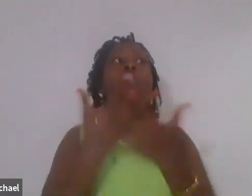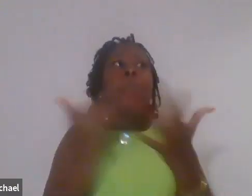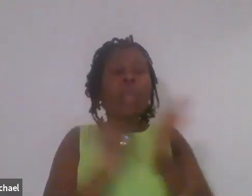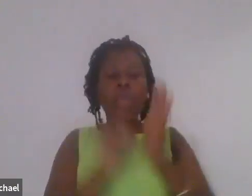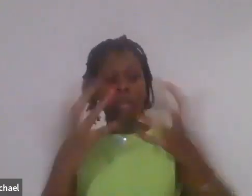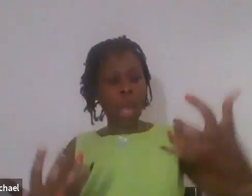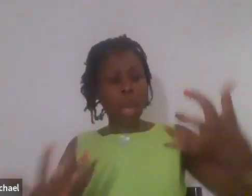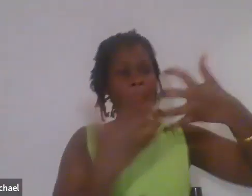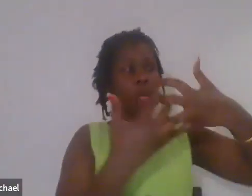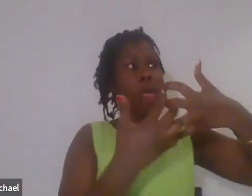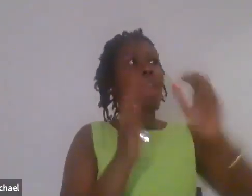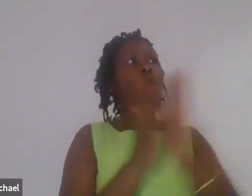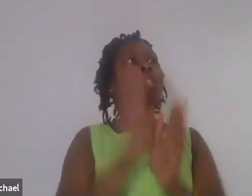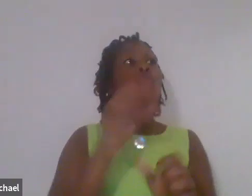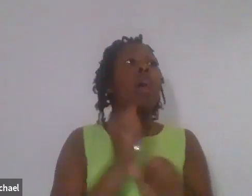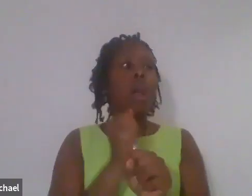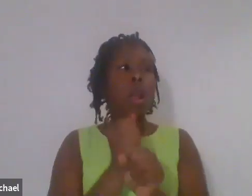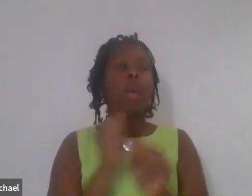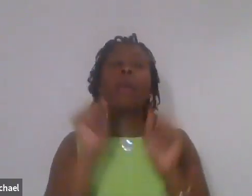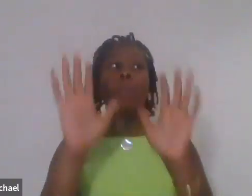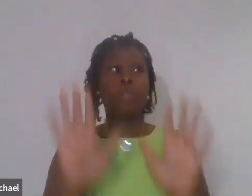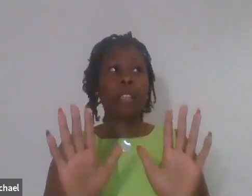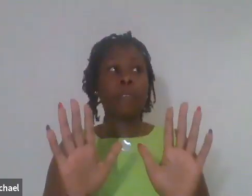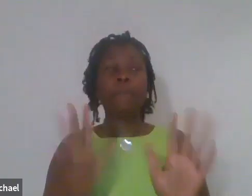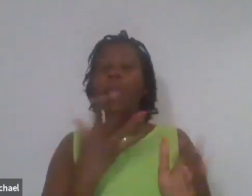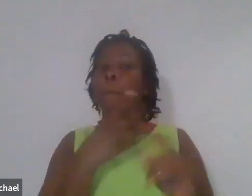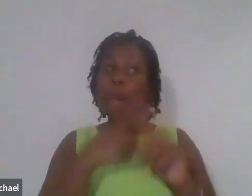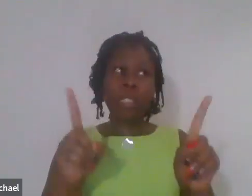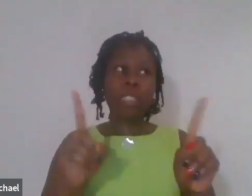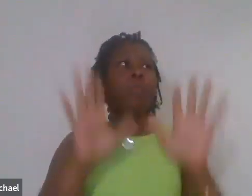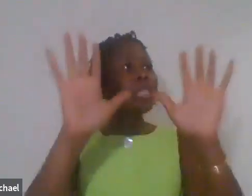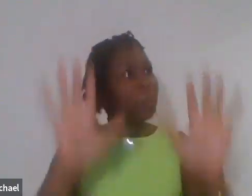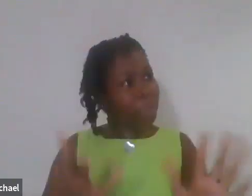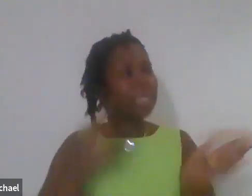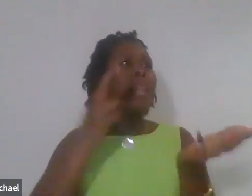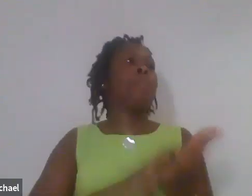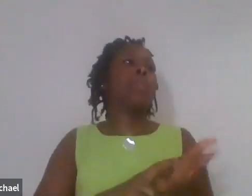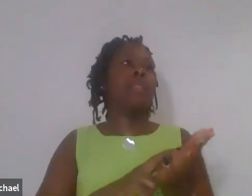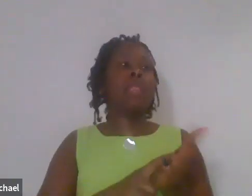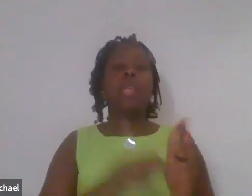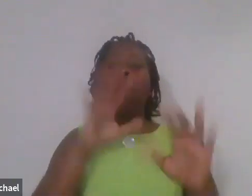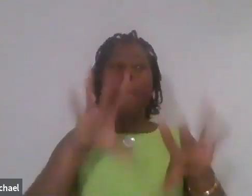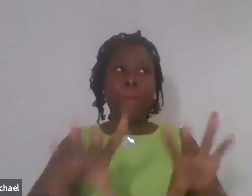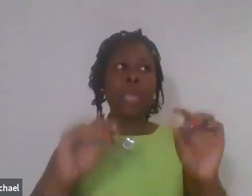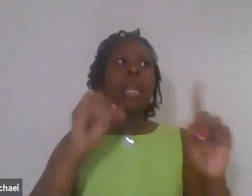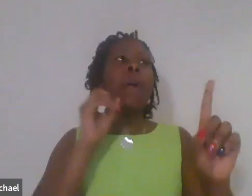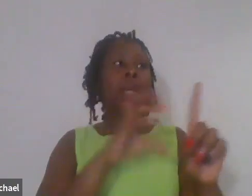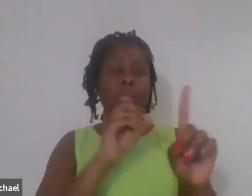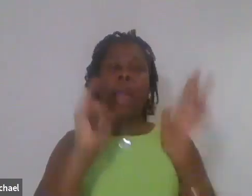know, something that can carry on with your career. But most importantly, the most important, pick a mentor